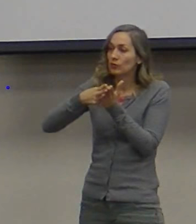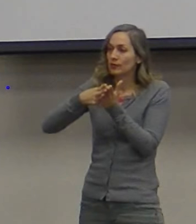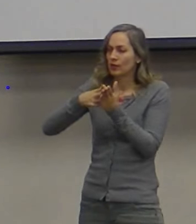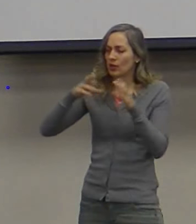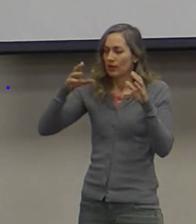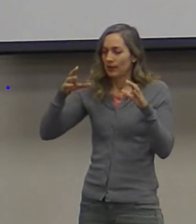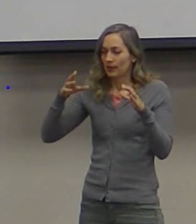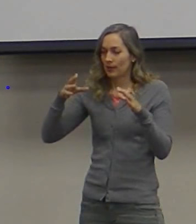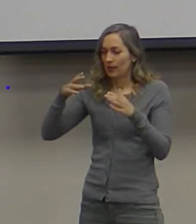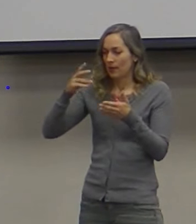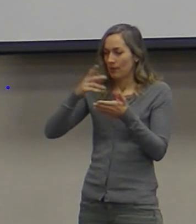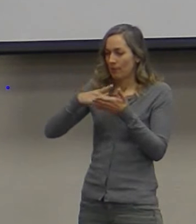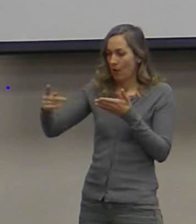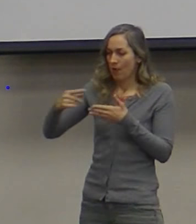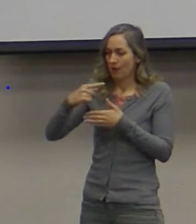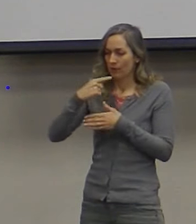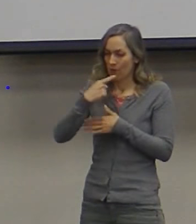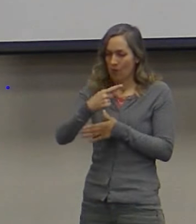of an evangelist.